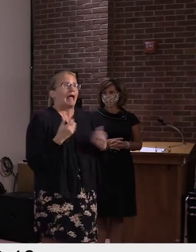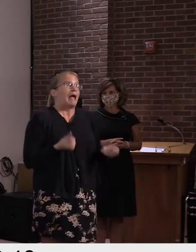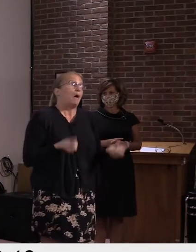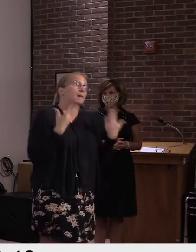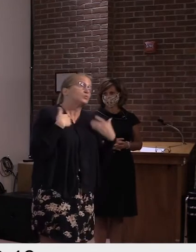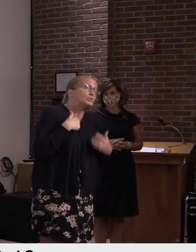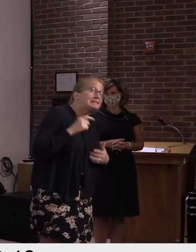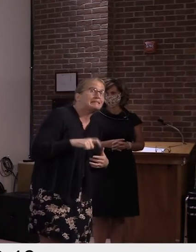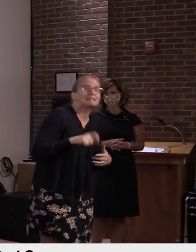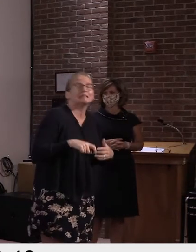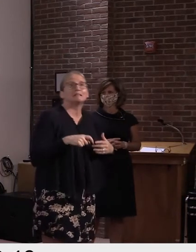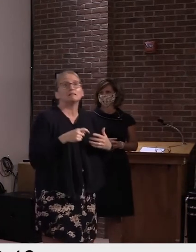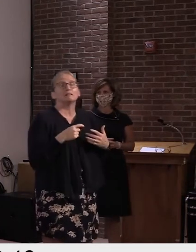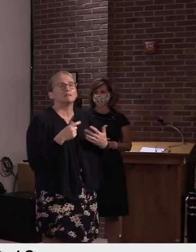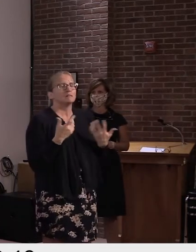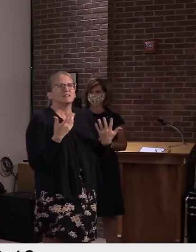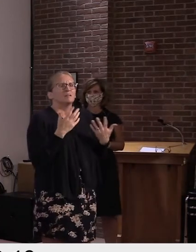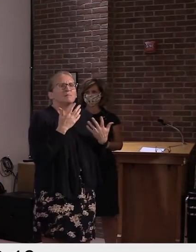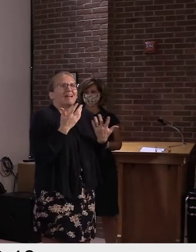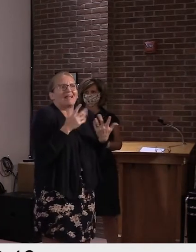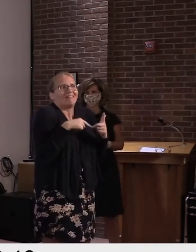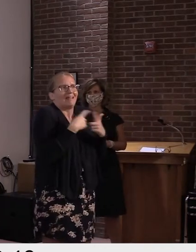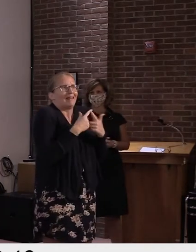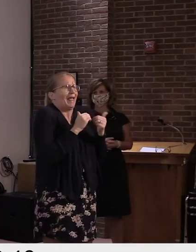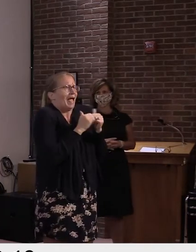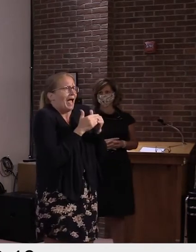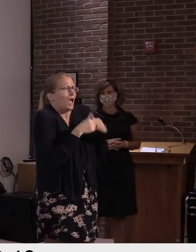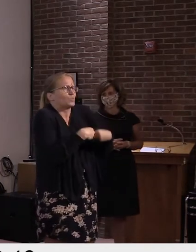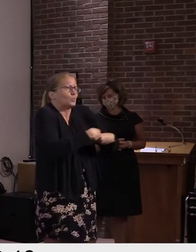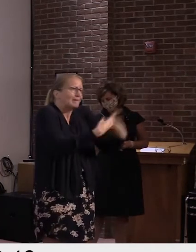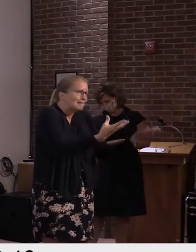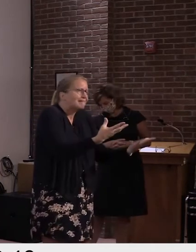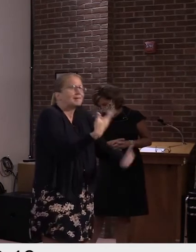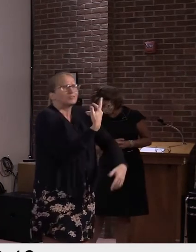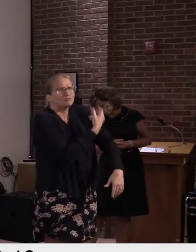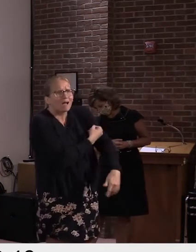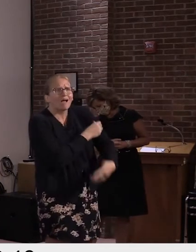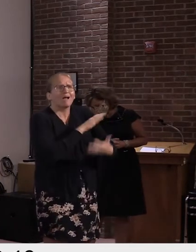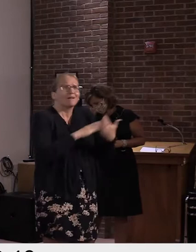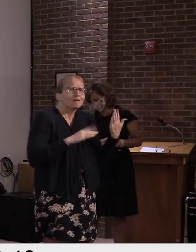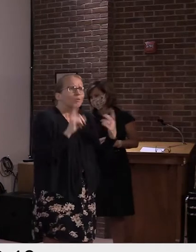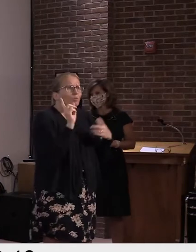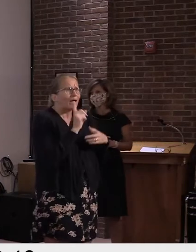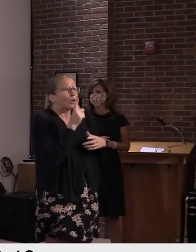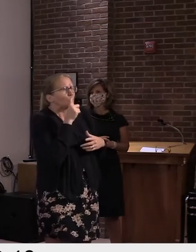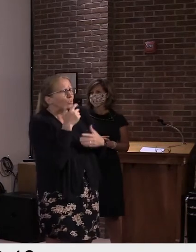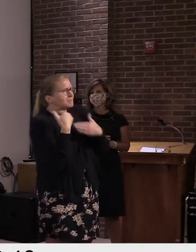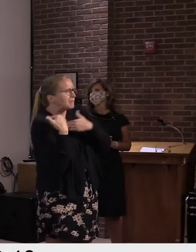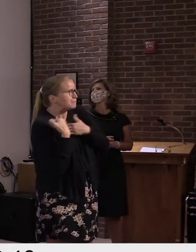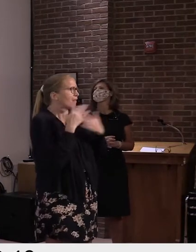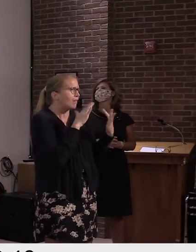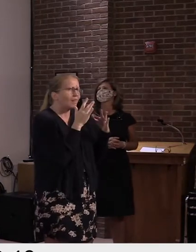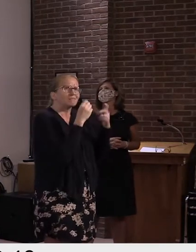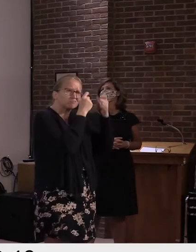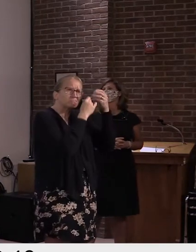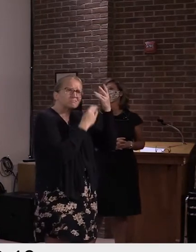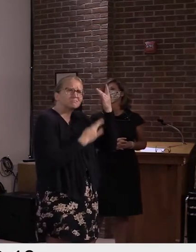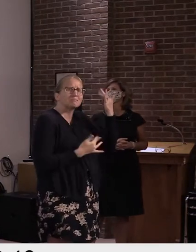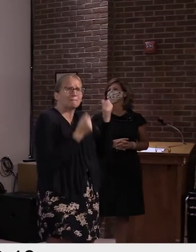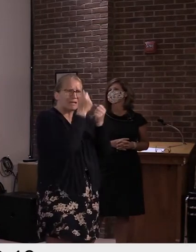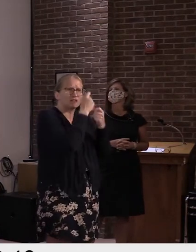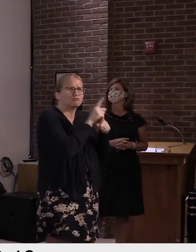quantity, but all of the logistics that go around how to administer them and make sure that we don't run